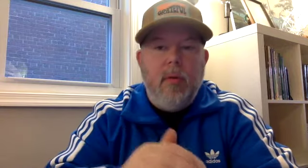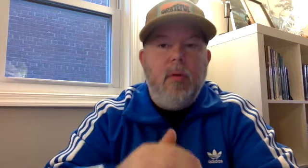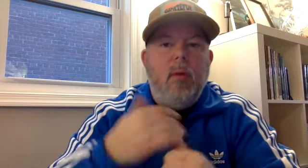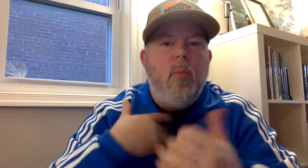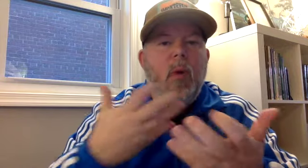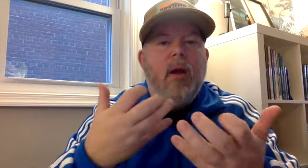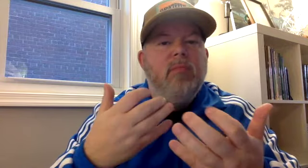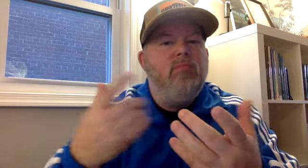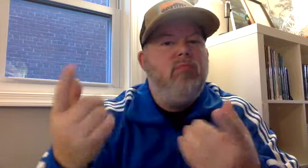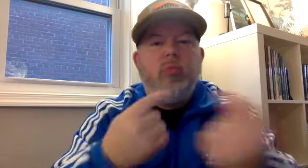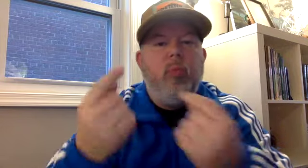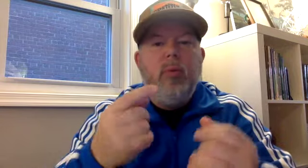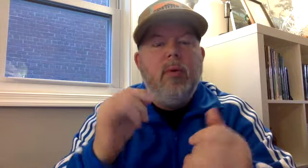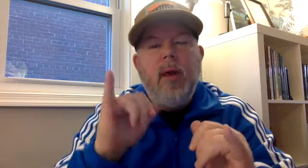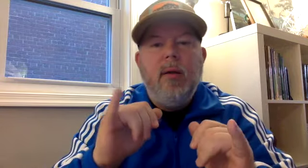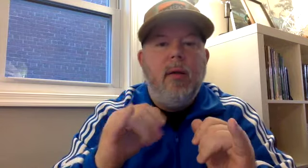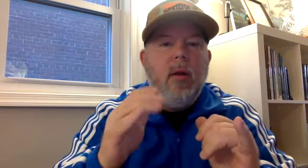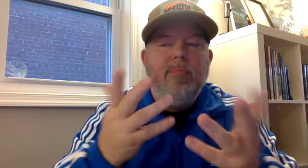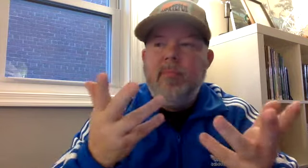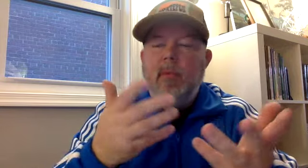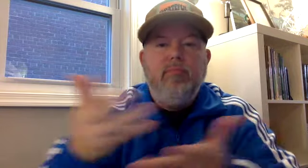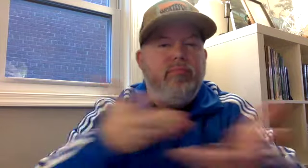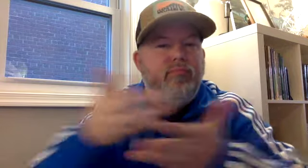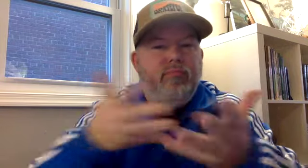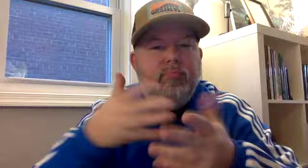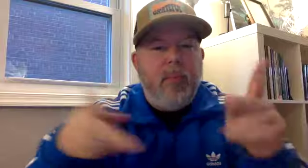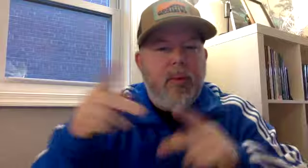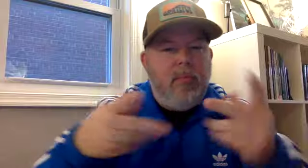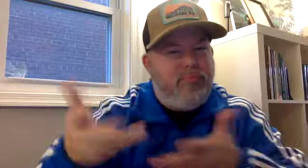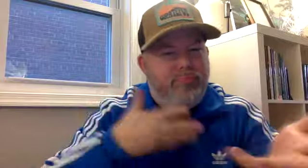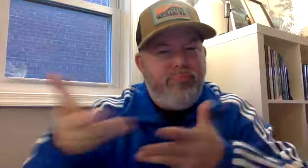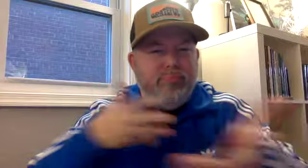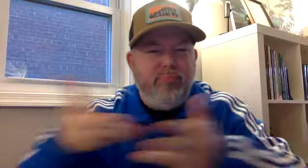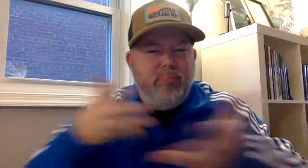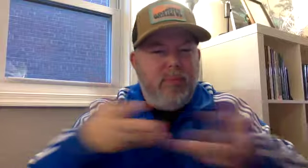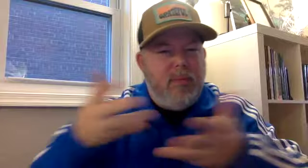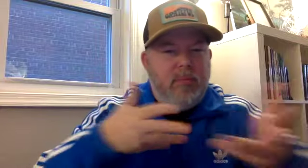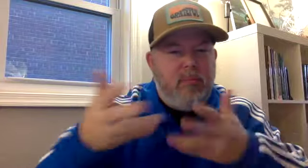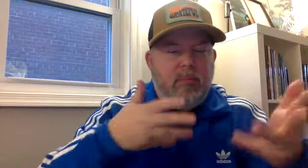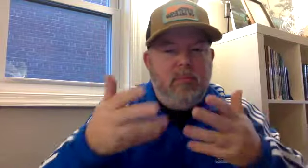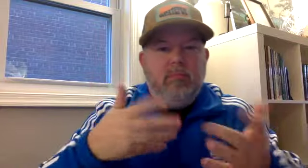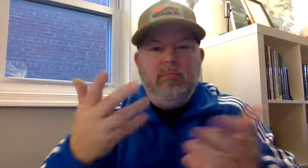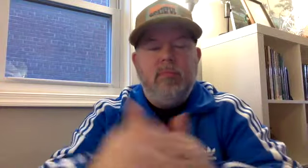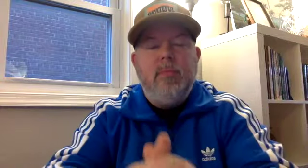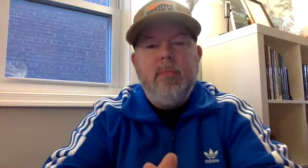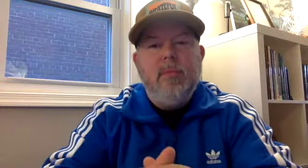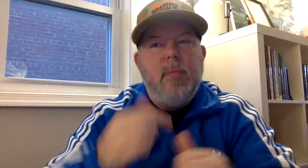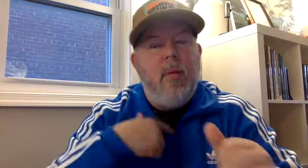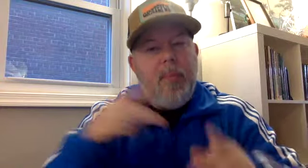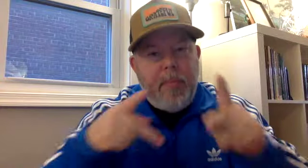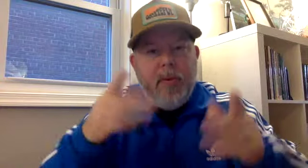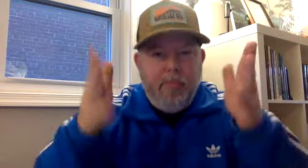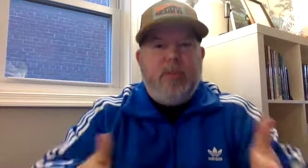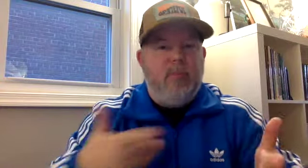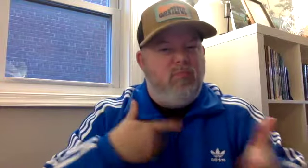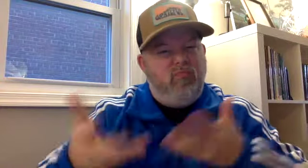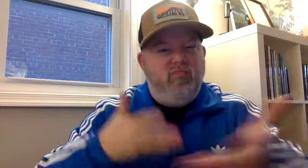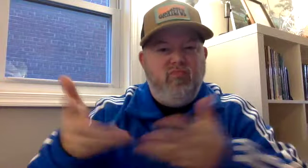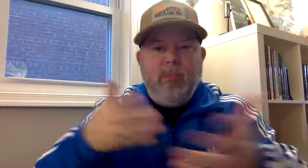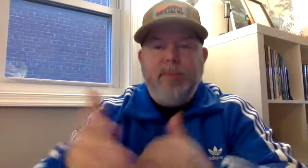officials who were indicted and or imprisoned as a result of Watergate. think of all of the criminal charges, all of the